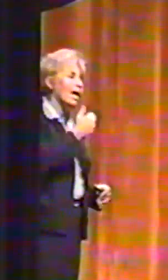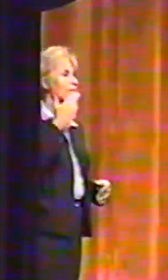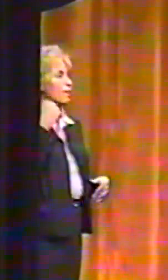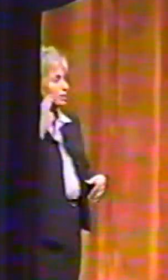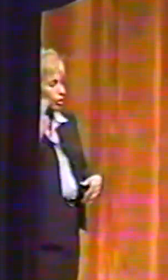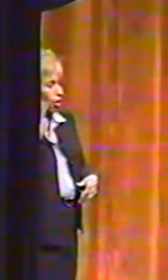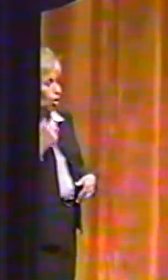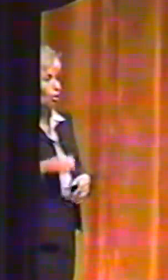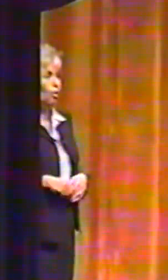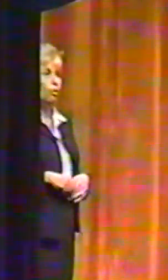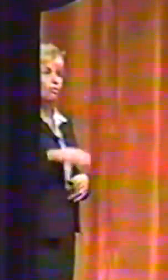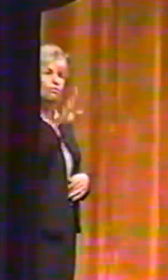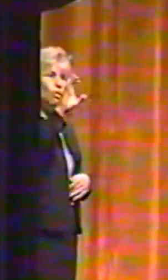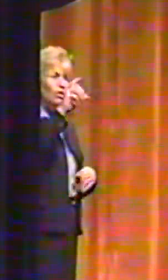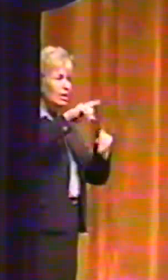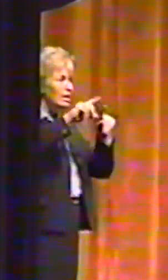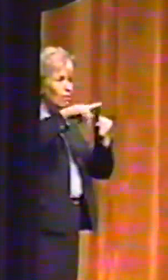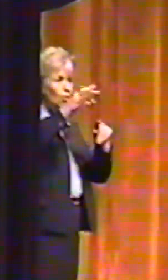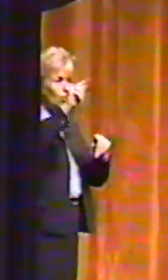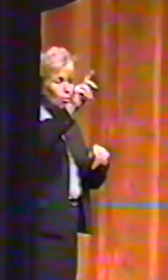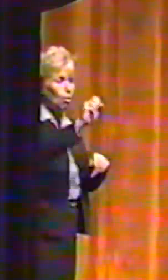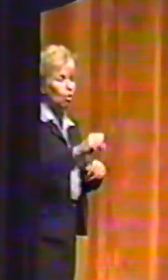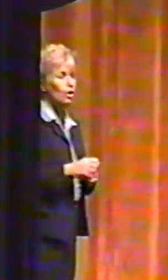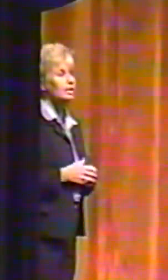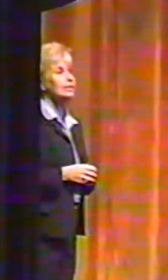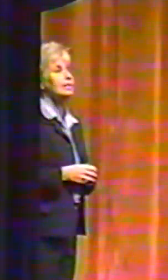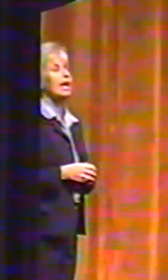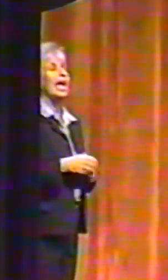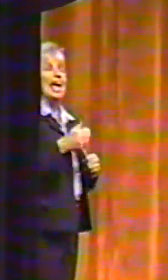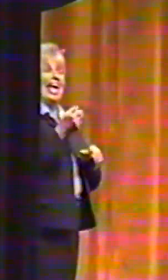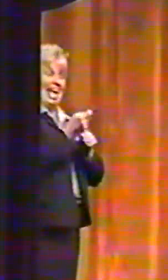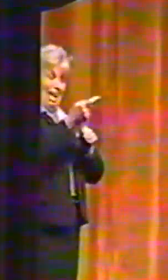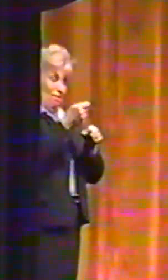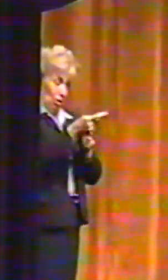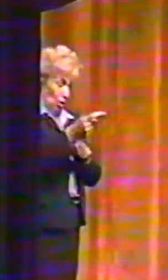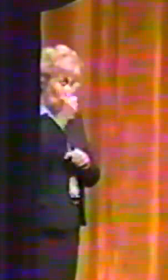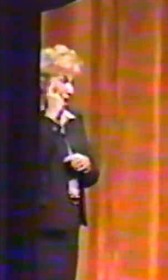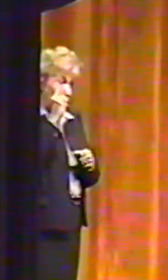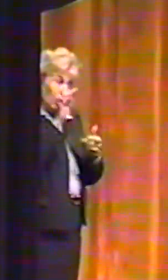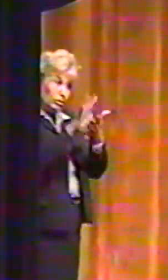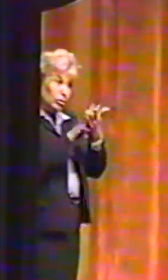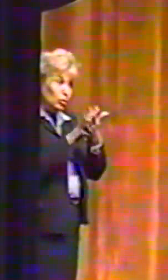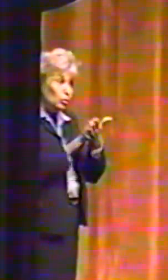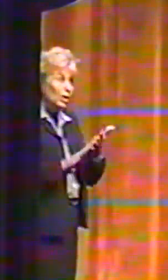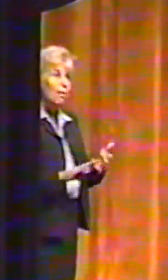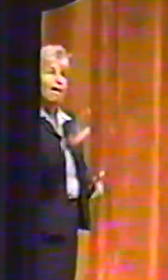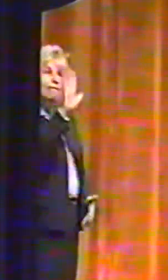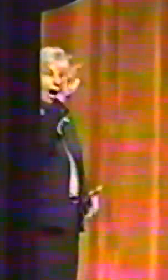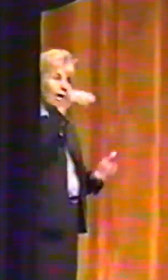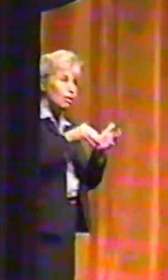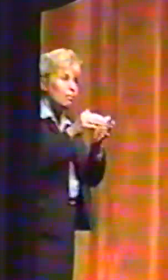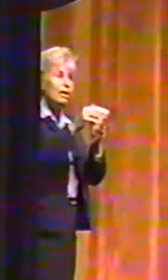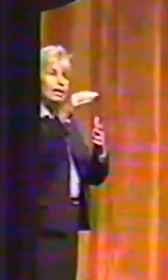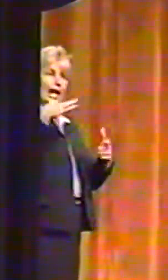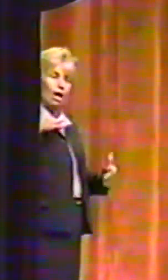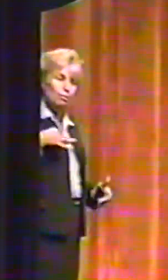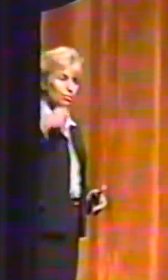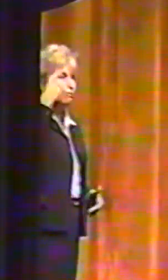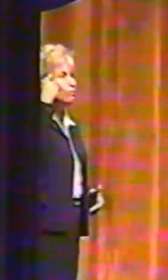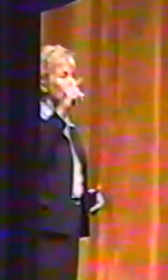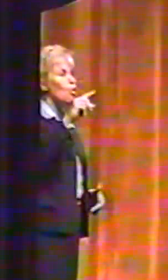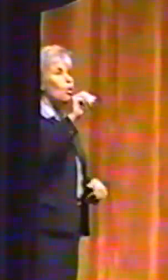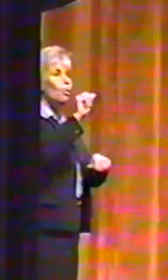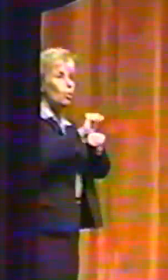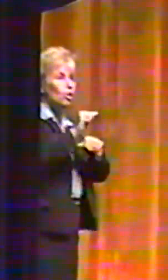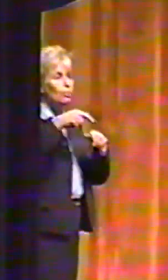In a single year, the agency will field about 5 million applications for immigration benefits such as citizenship and work permits